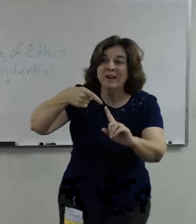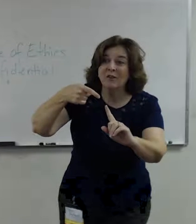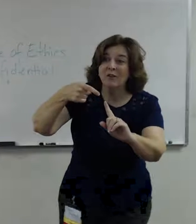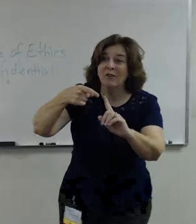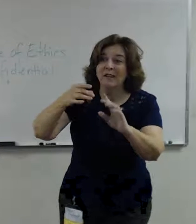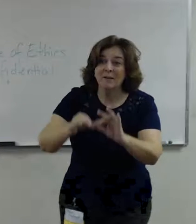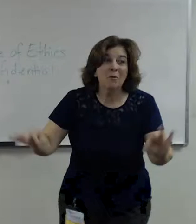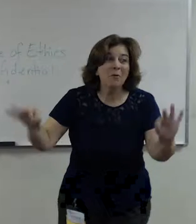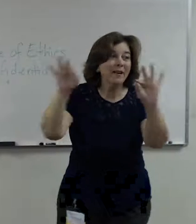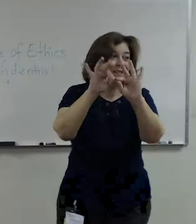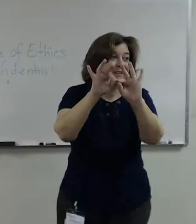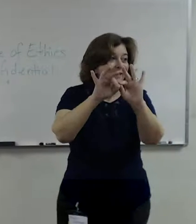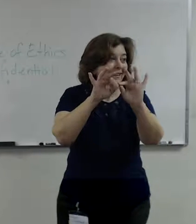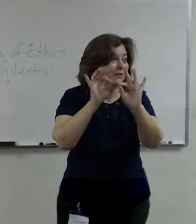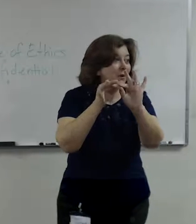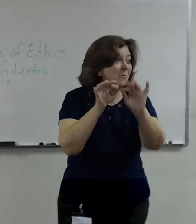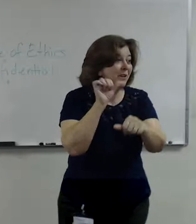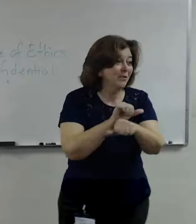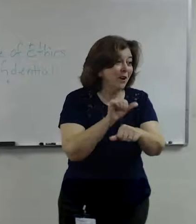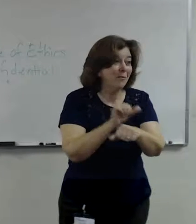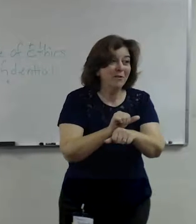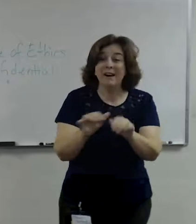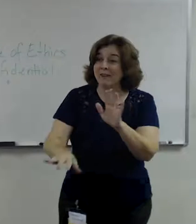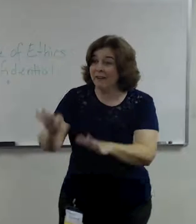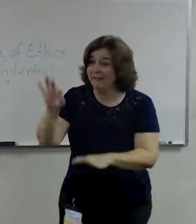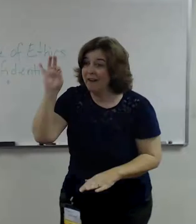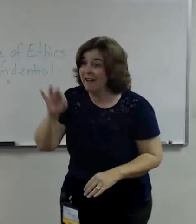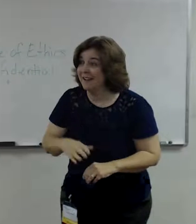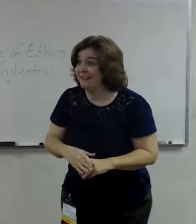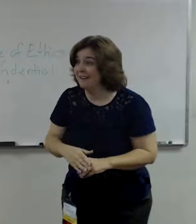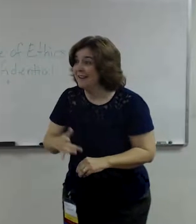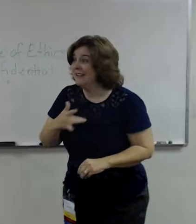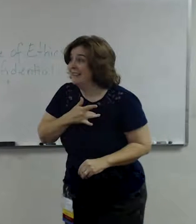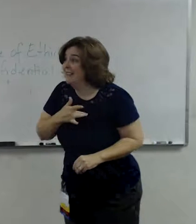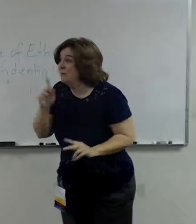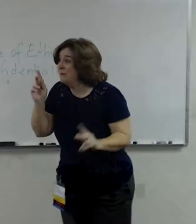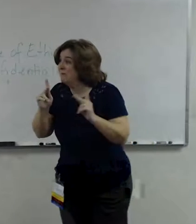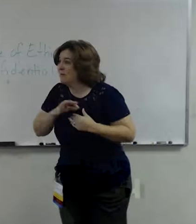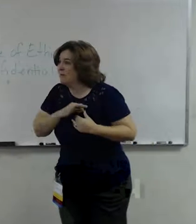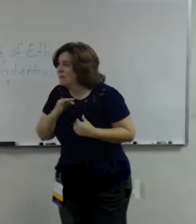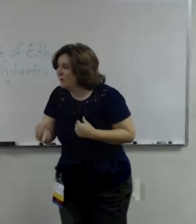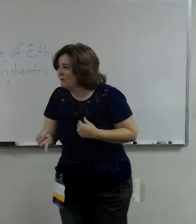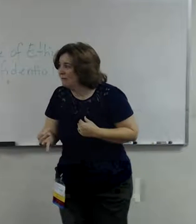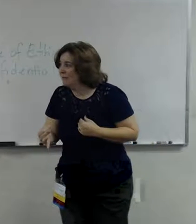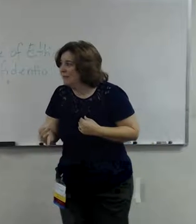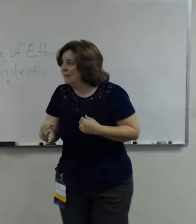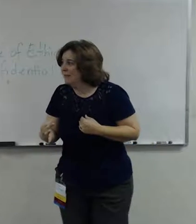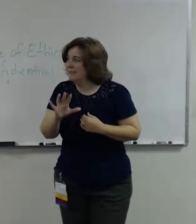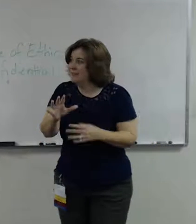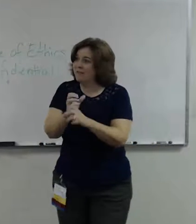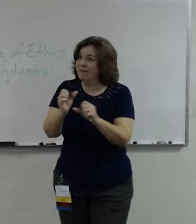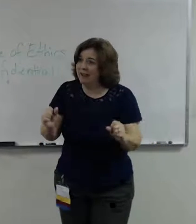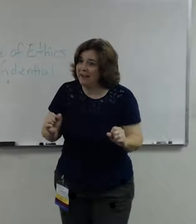critical, important interpreting job you're ever going to find. These are people's souls. It's their